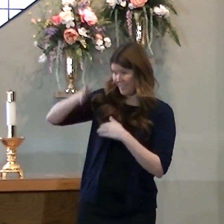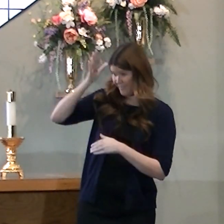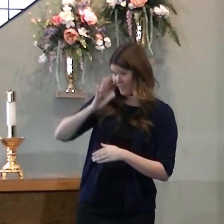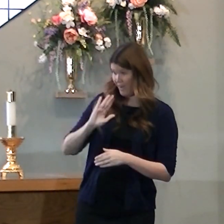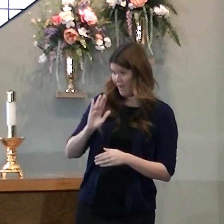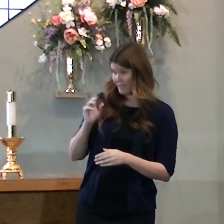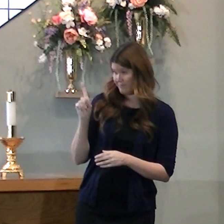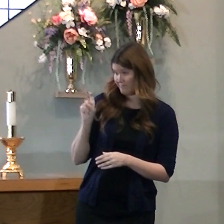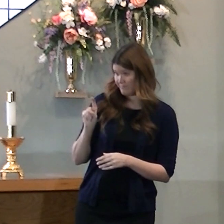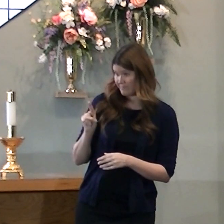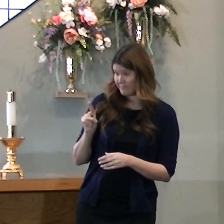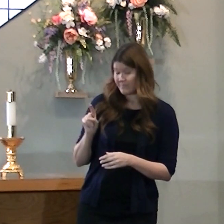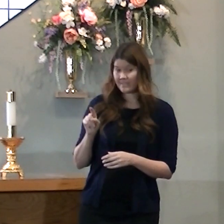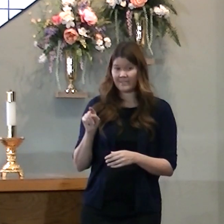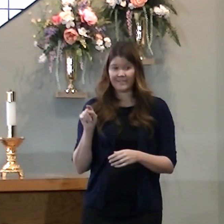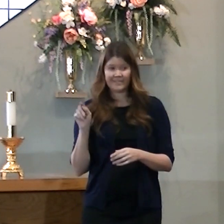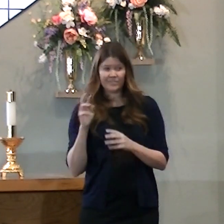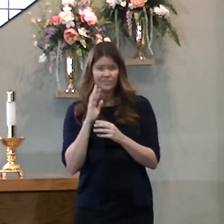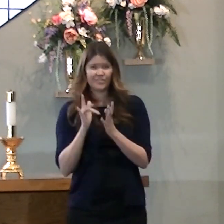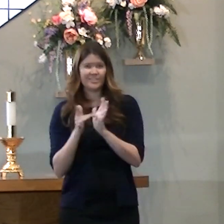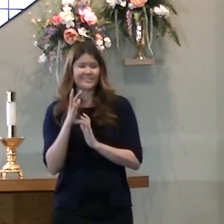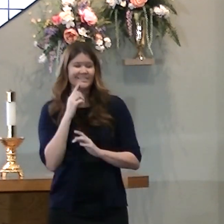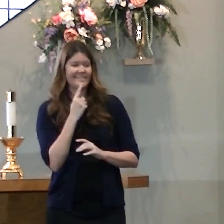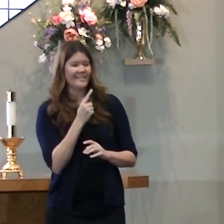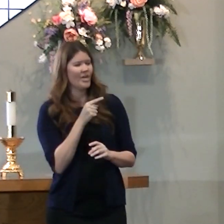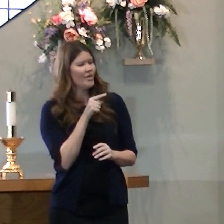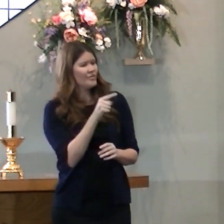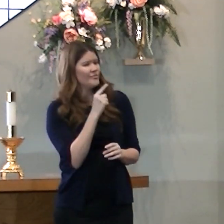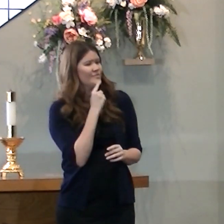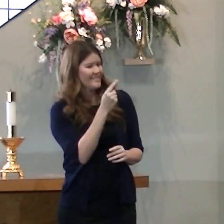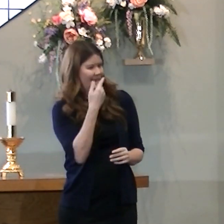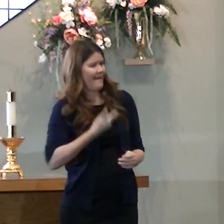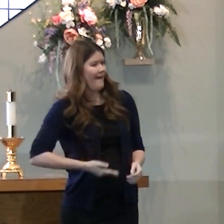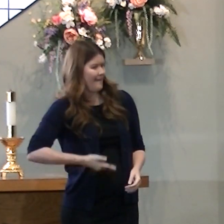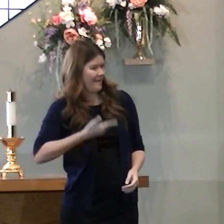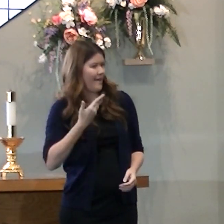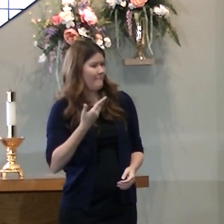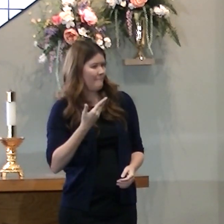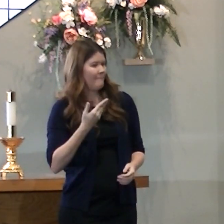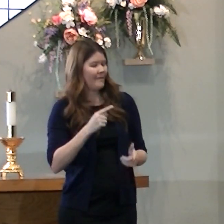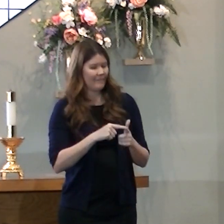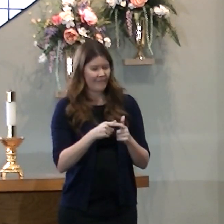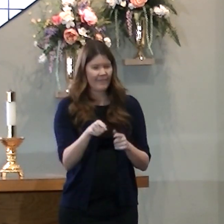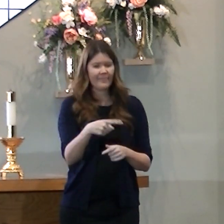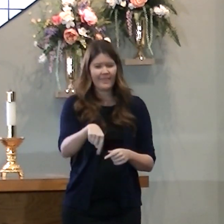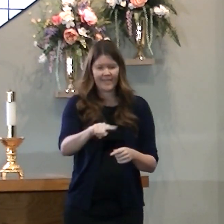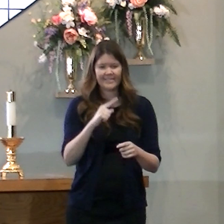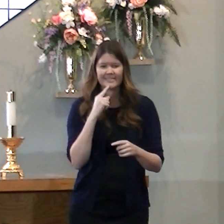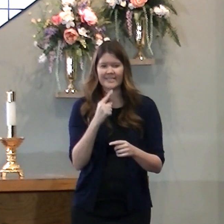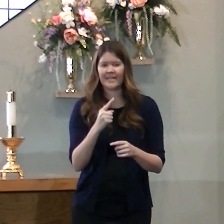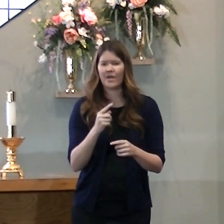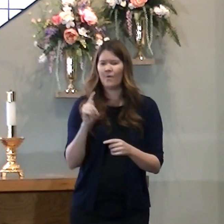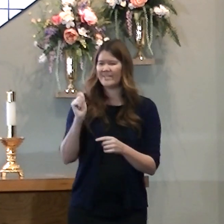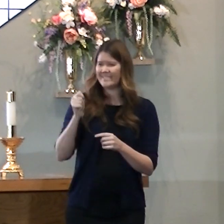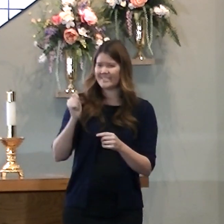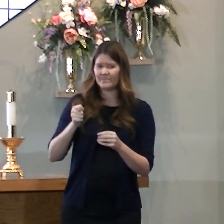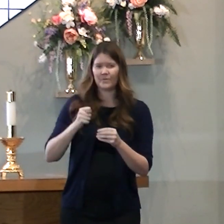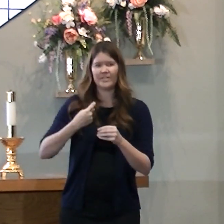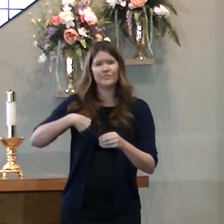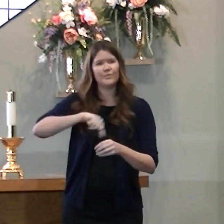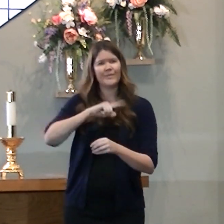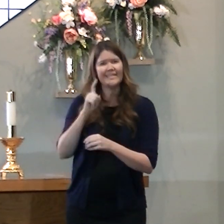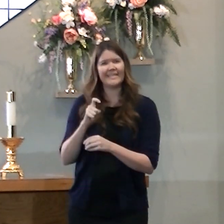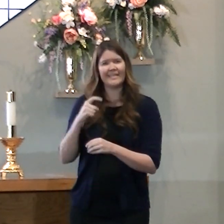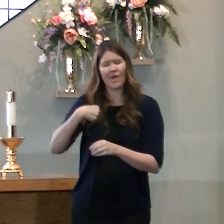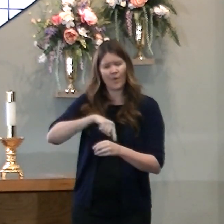then?" And he said to them, "You say that I am." Then they said, "What further testimony do we need? We